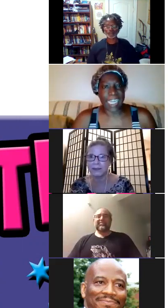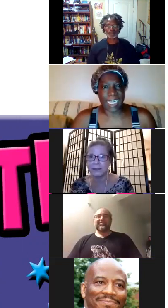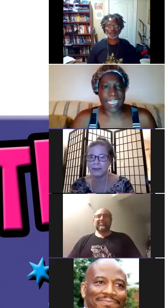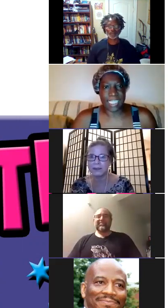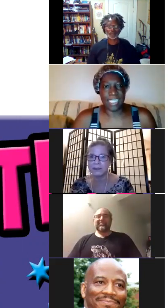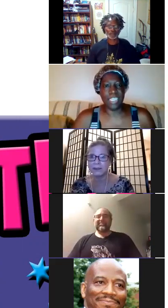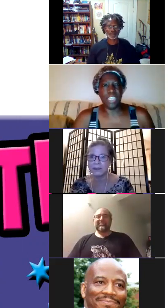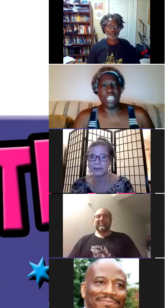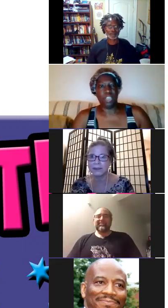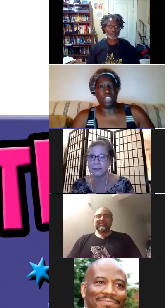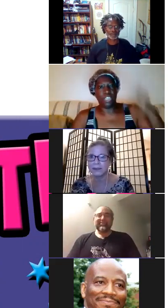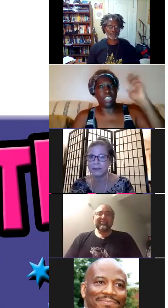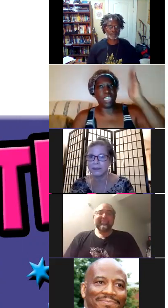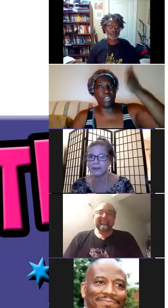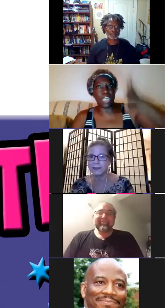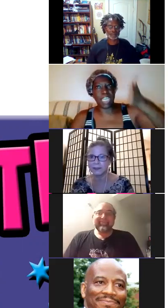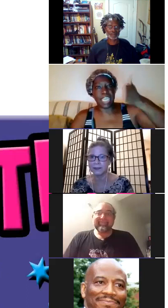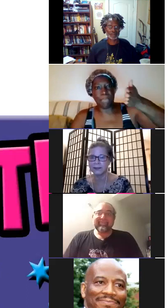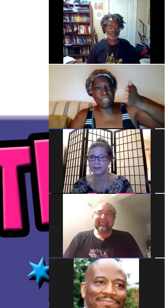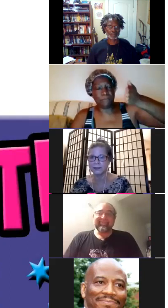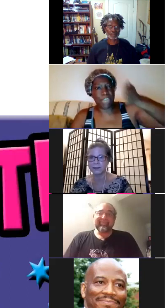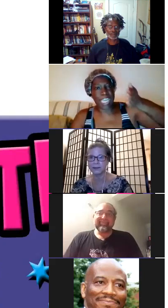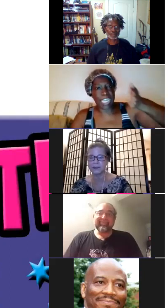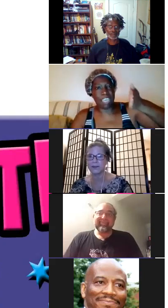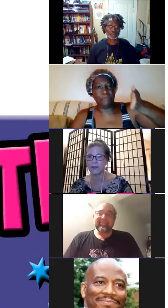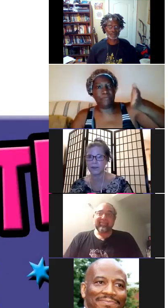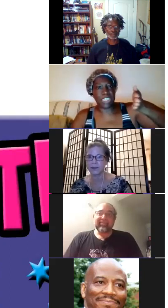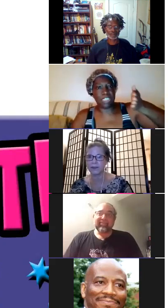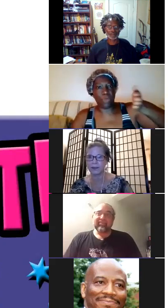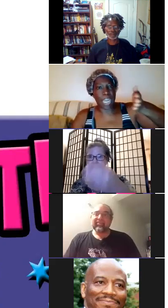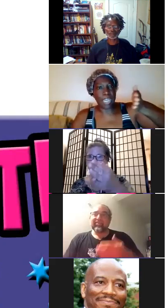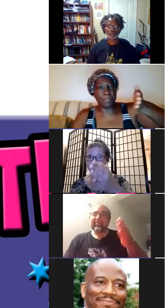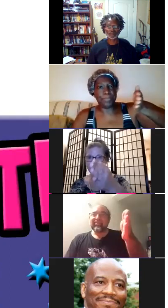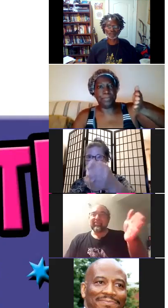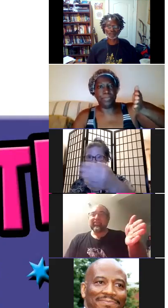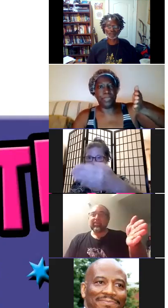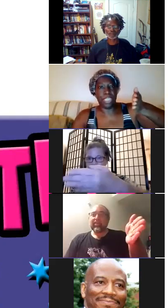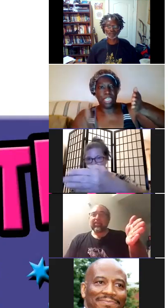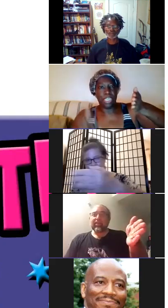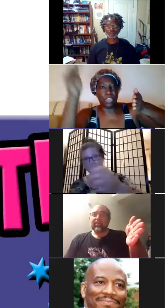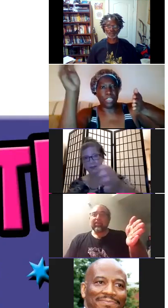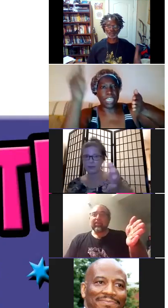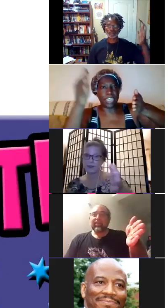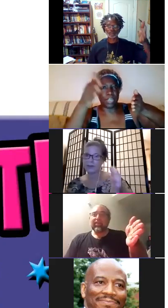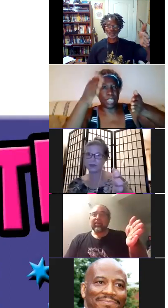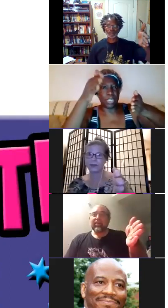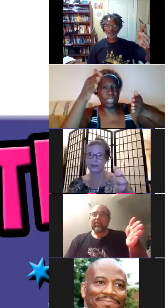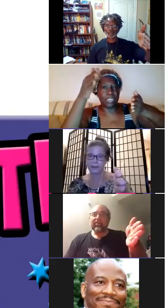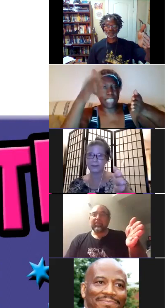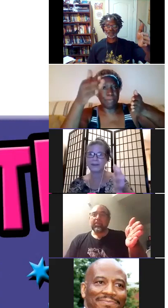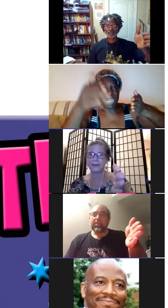And lead. You take your non-dominant flat hand facing right. You take